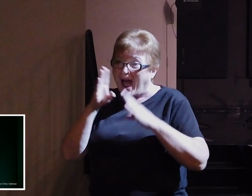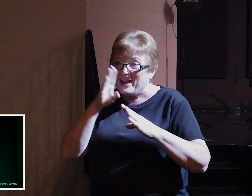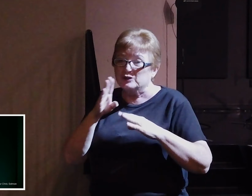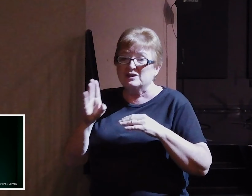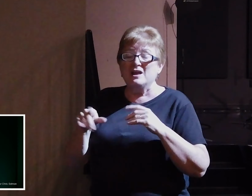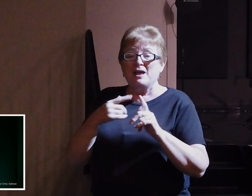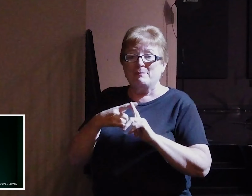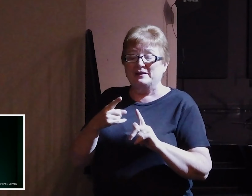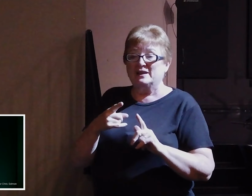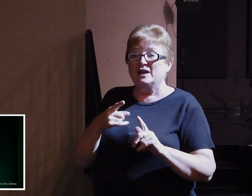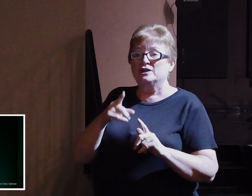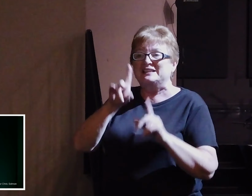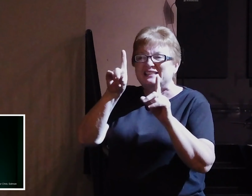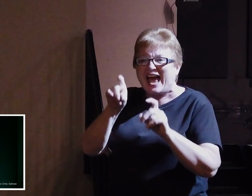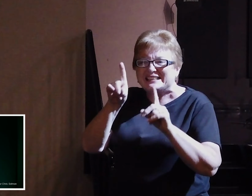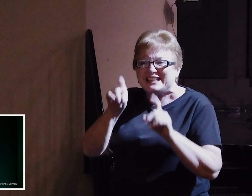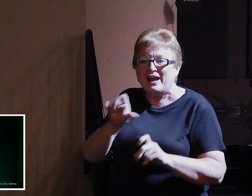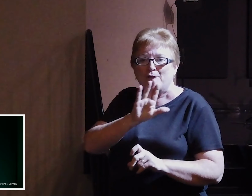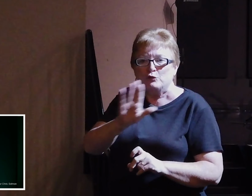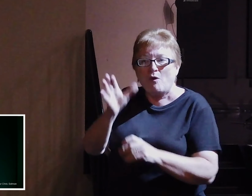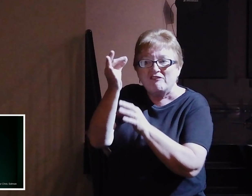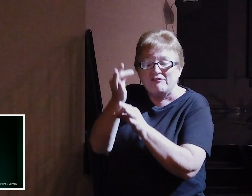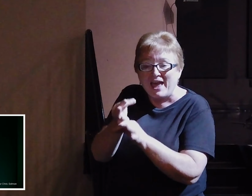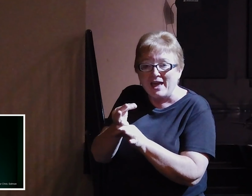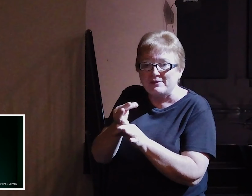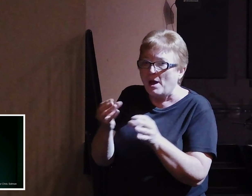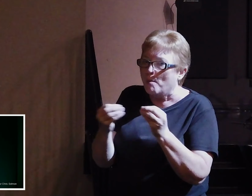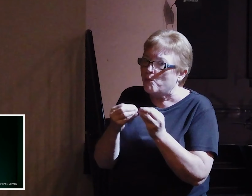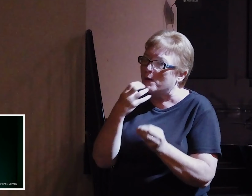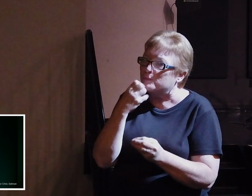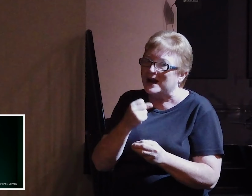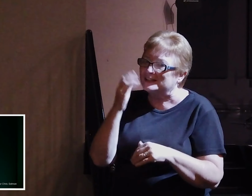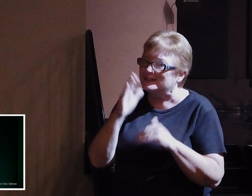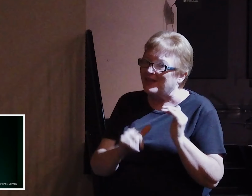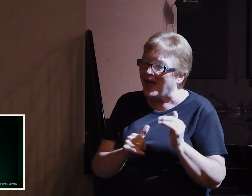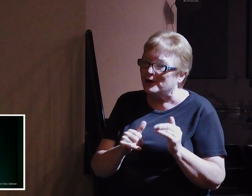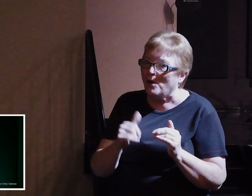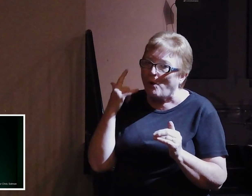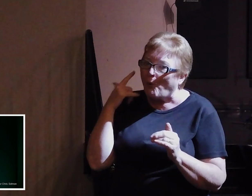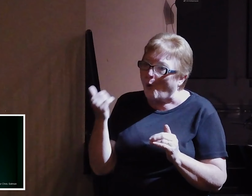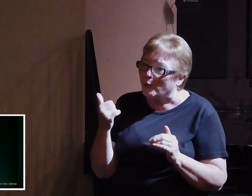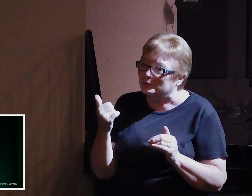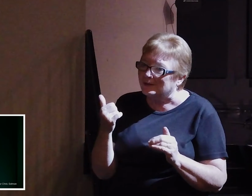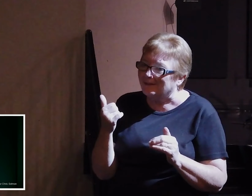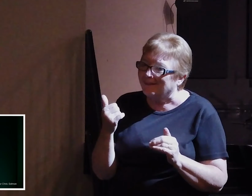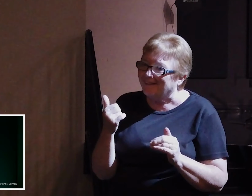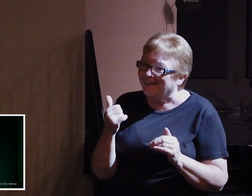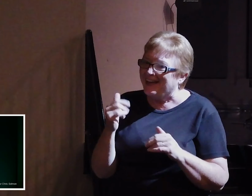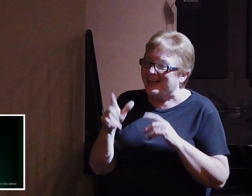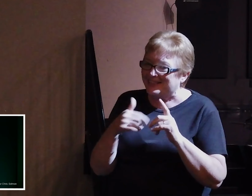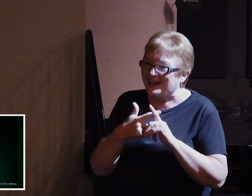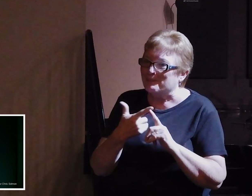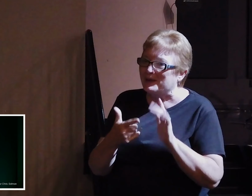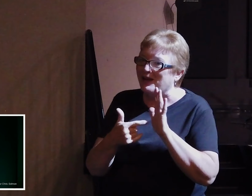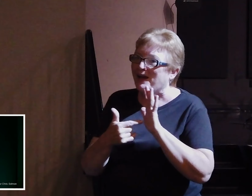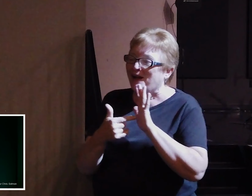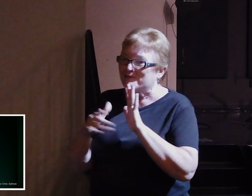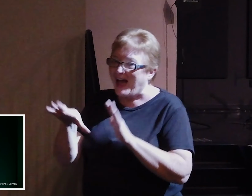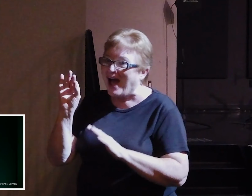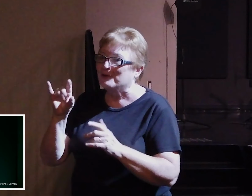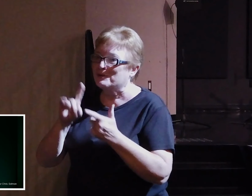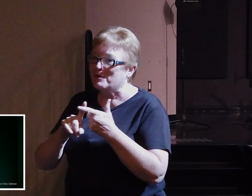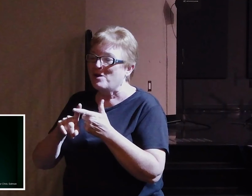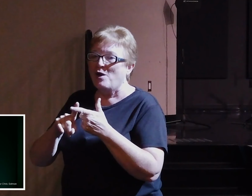genuineness of your faith, more precious than gold that perishes, though it is tested with fire, may be found to result in